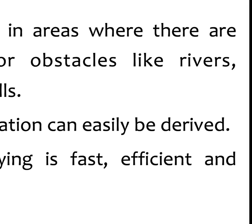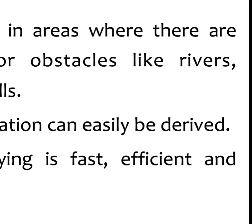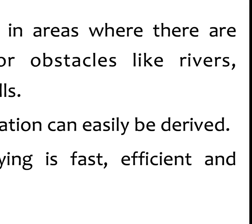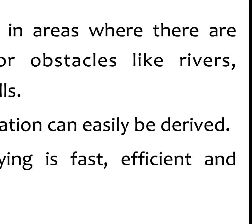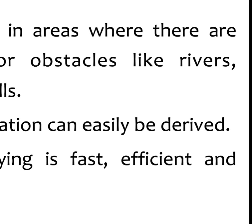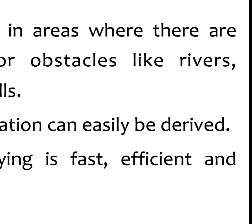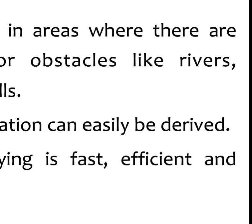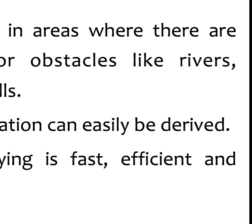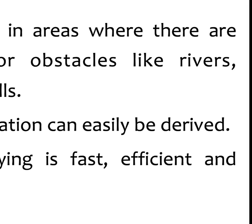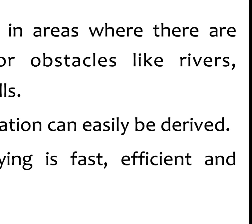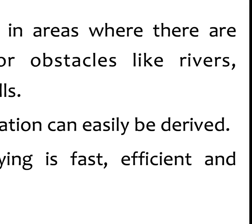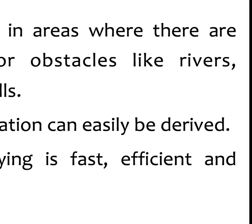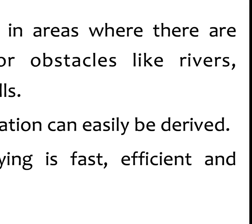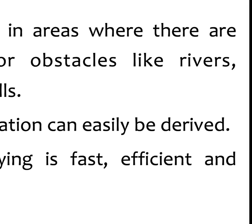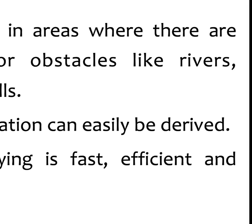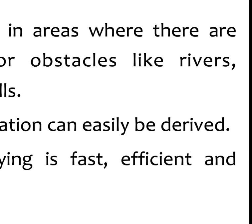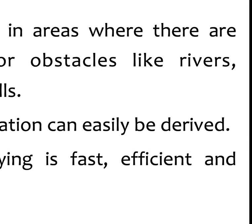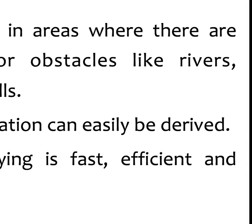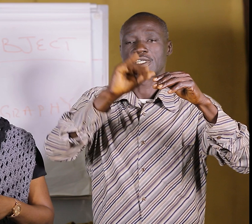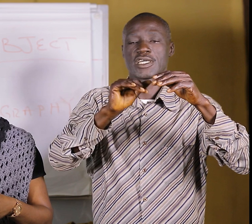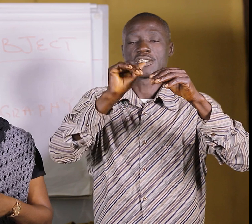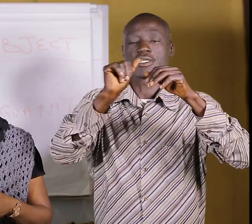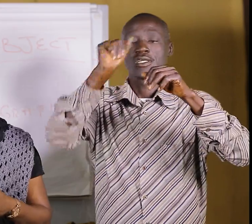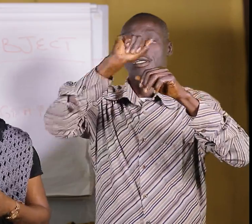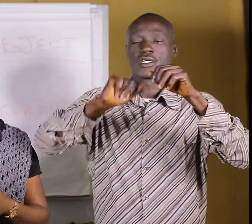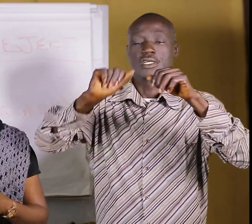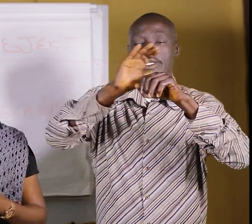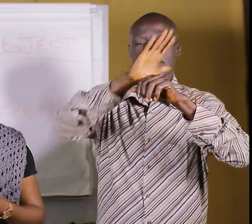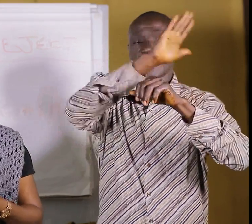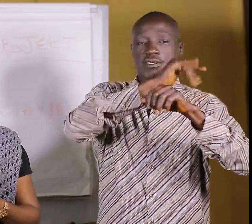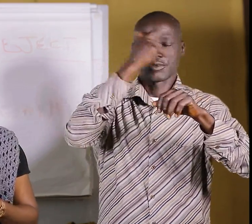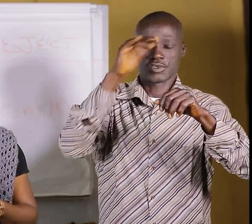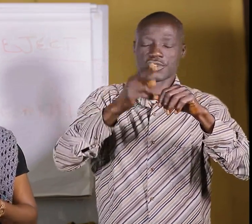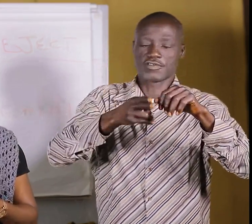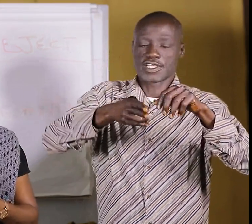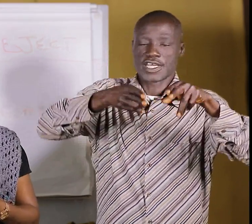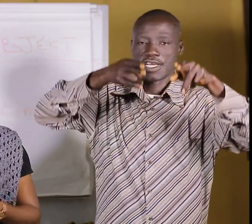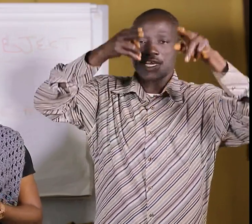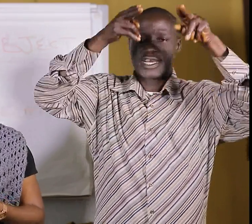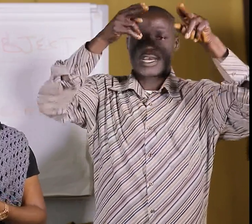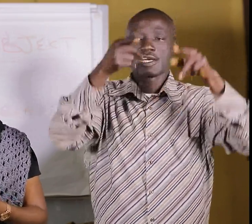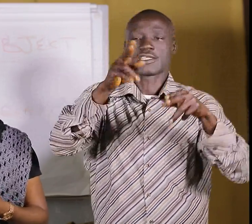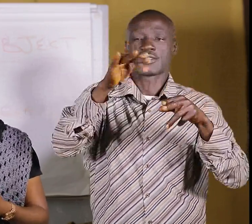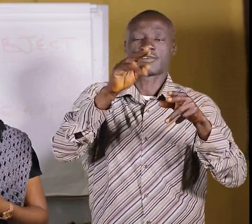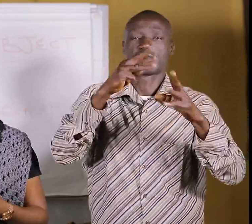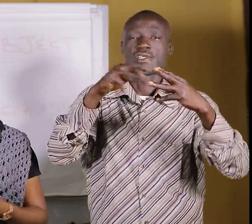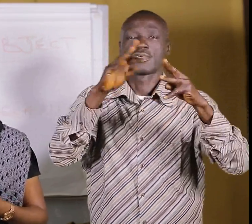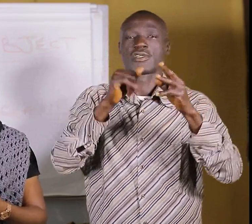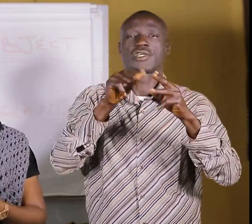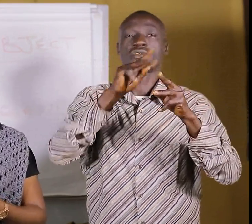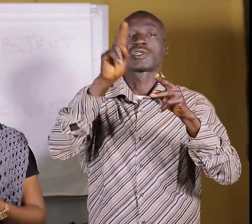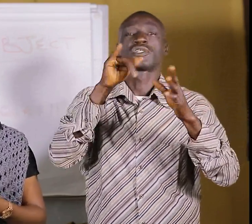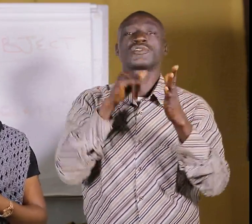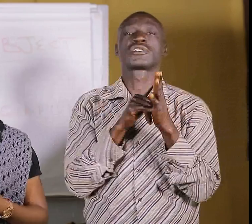rivers, buildings, and hills. Because of the high grade of the equipment that are used, you can use it